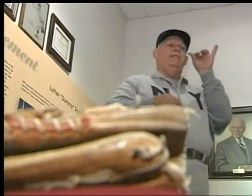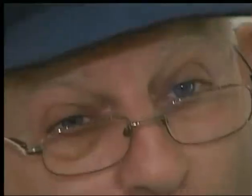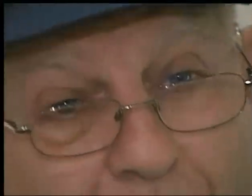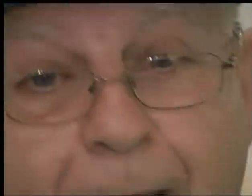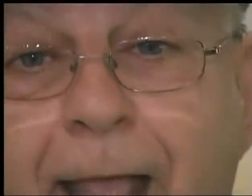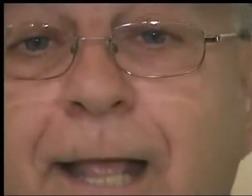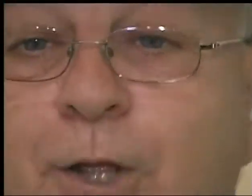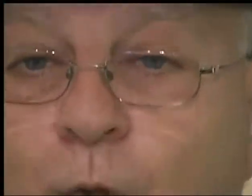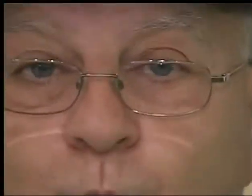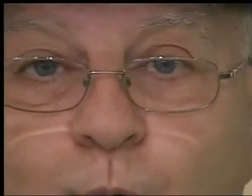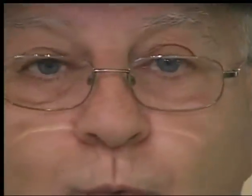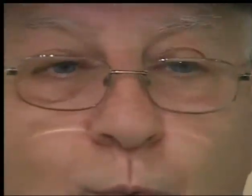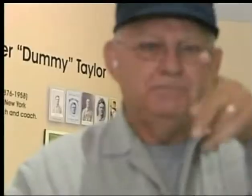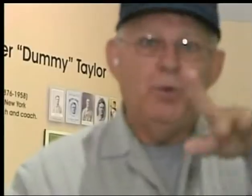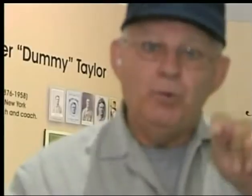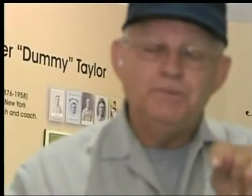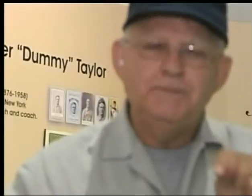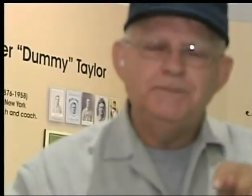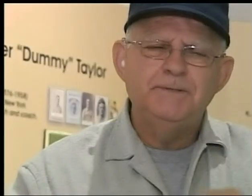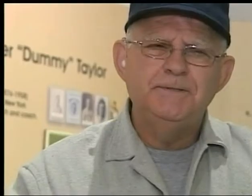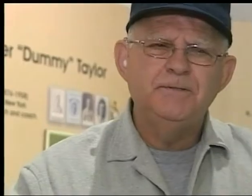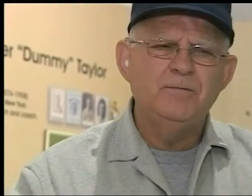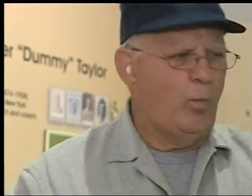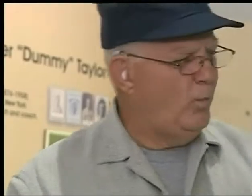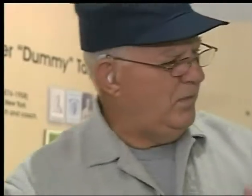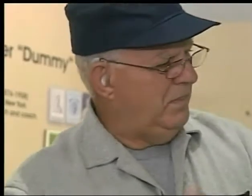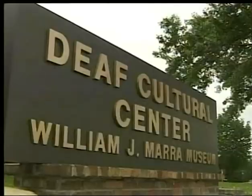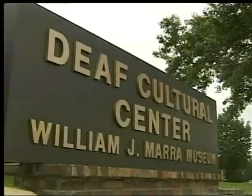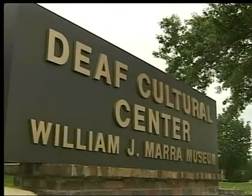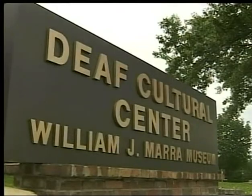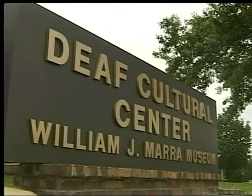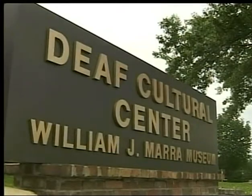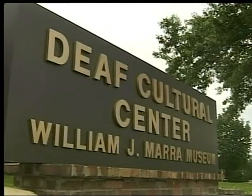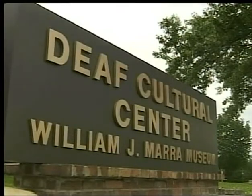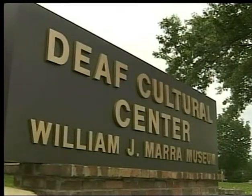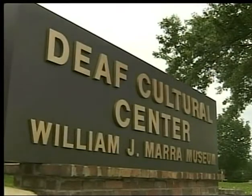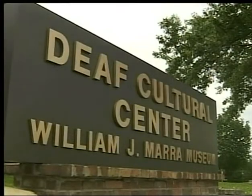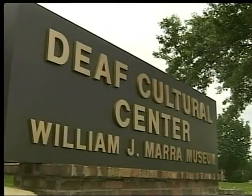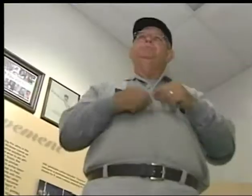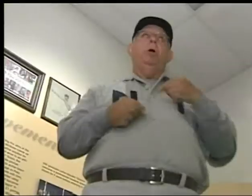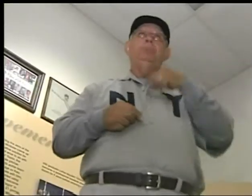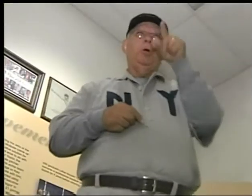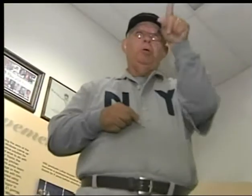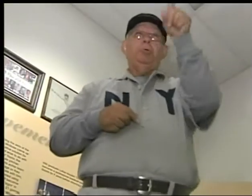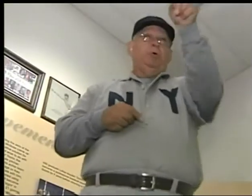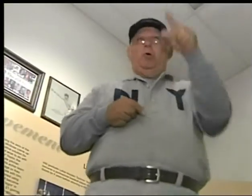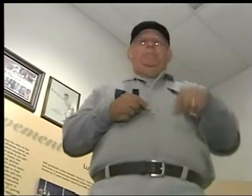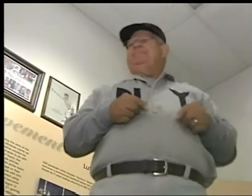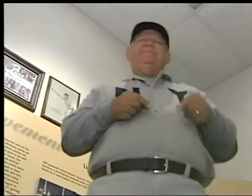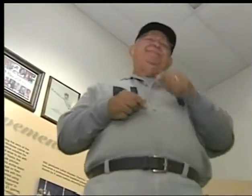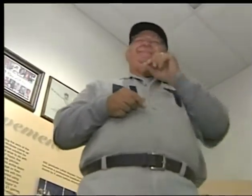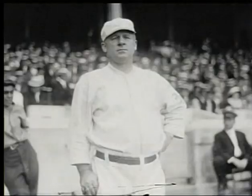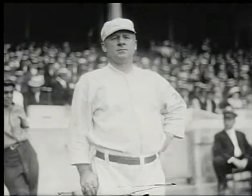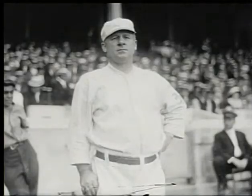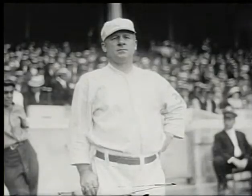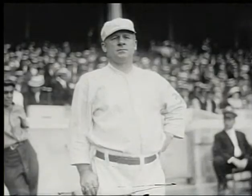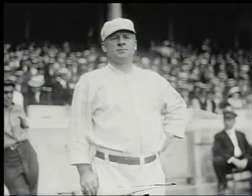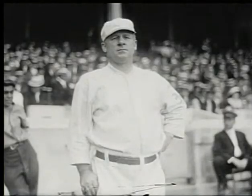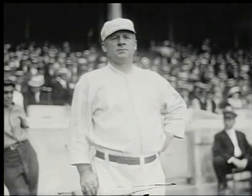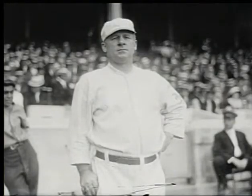Taylor on a different level. He reenacts him at Olathe's Deaf Culture Center. He says signs started when New York Giants manager